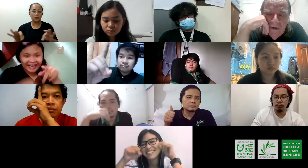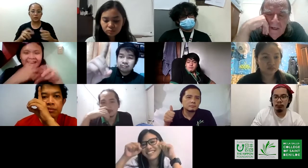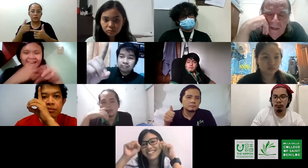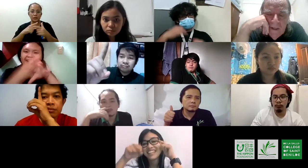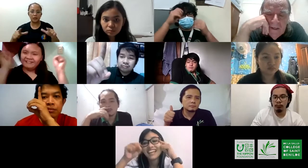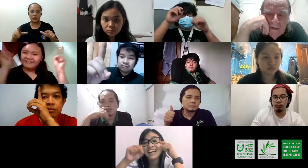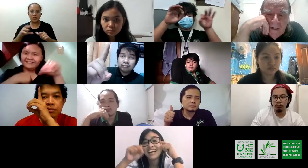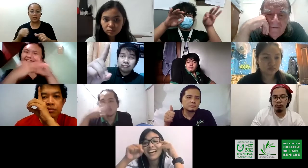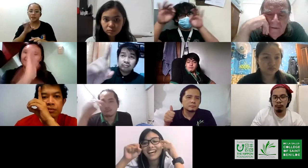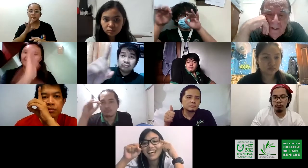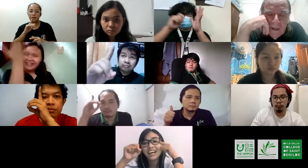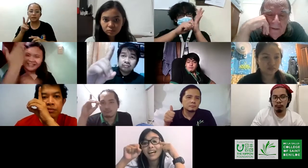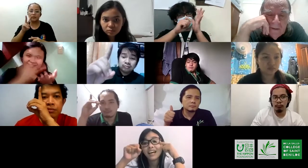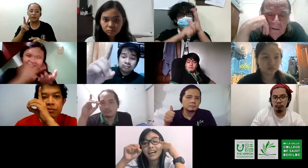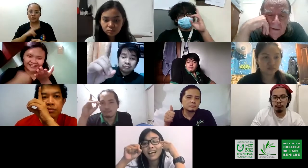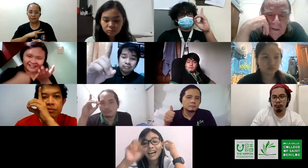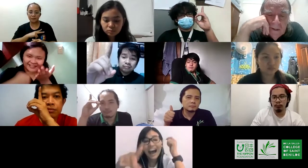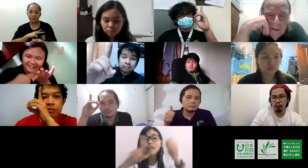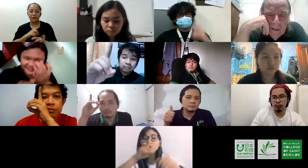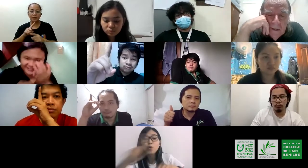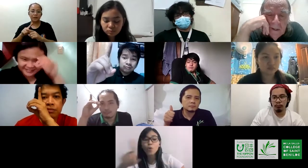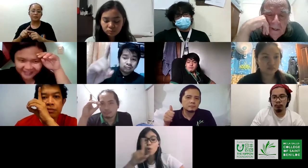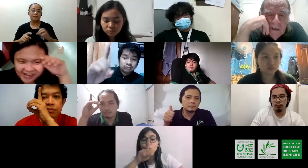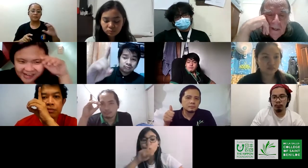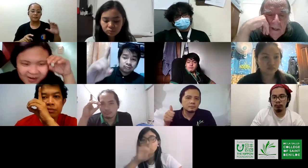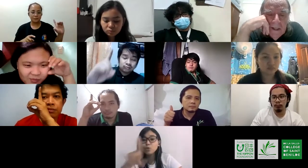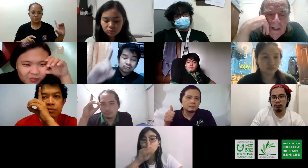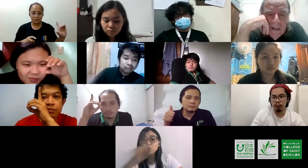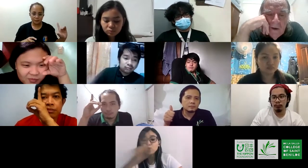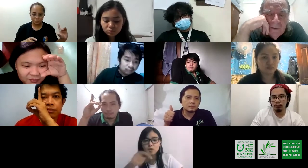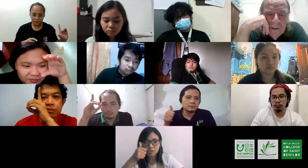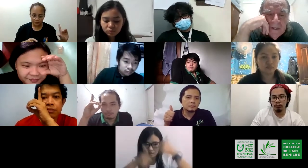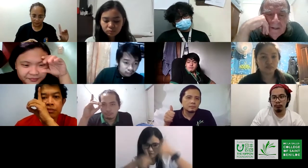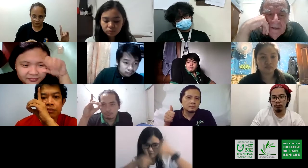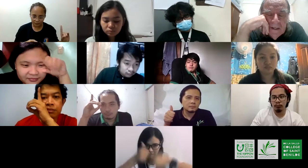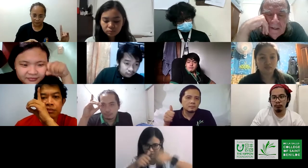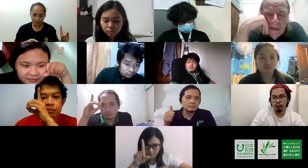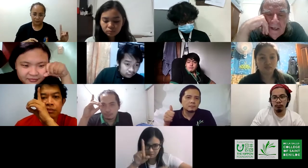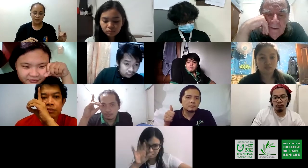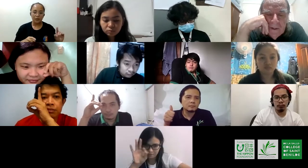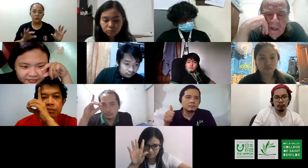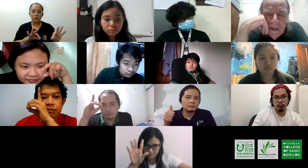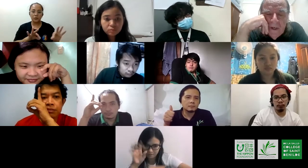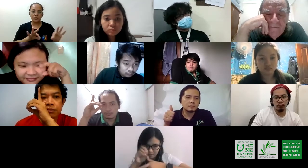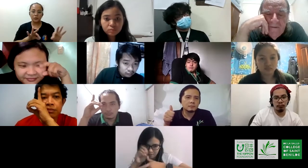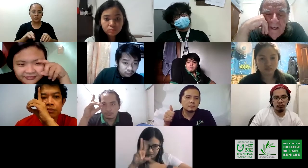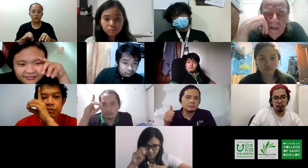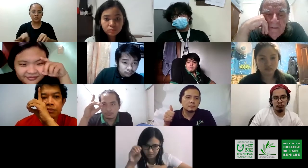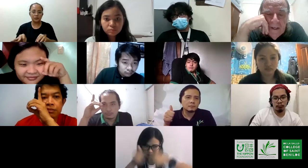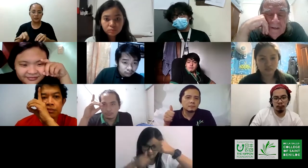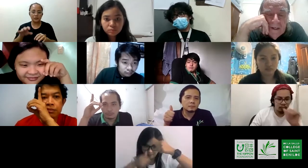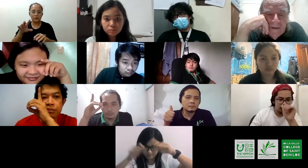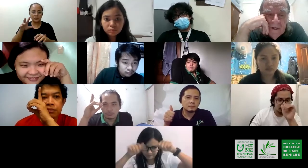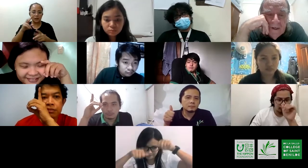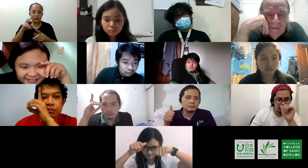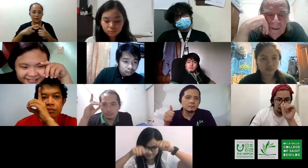10, the Dong Nai program uses A, speaking and signing at the same time, B, Ho Chi Minh City Sign Language,